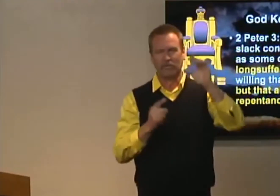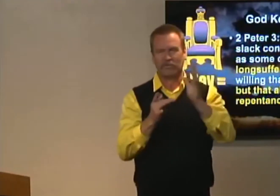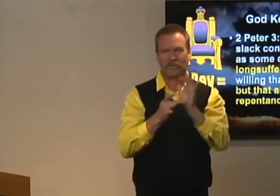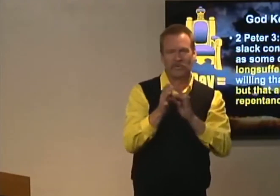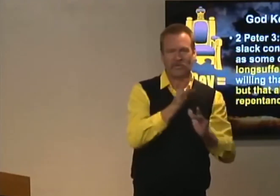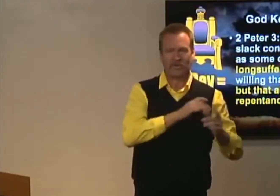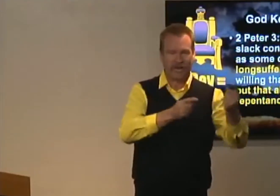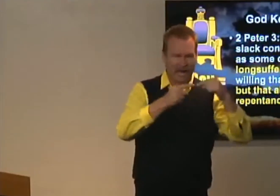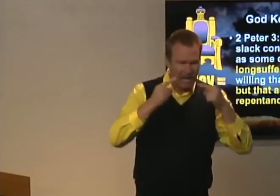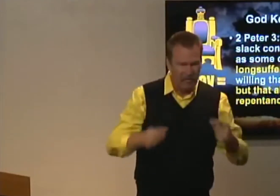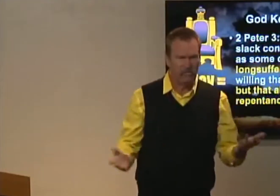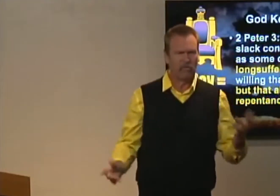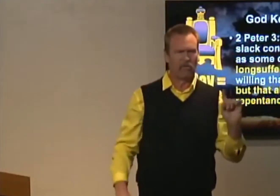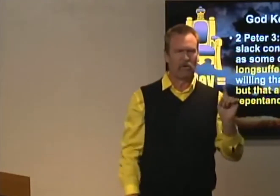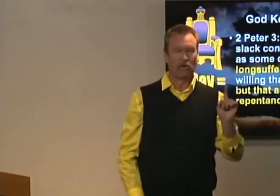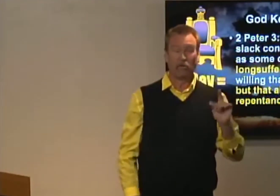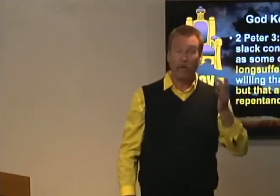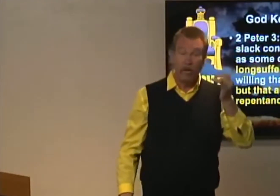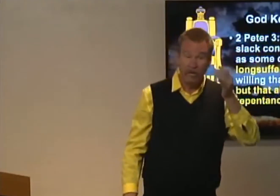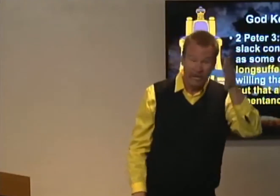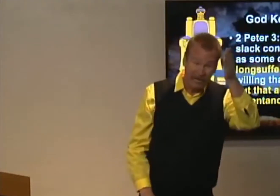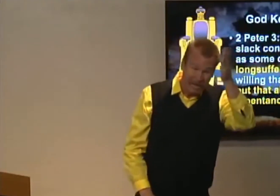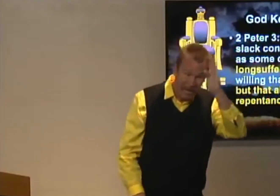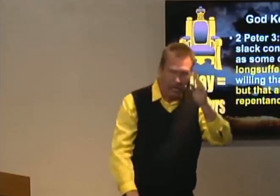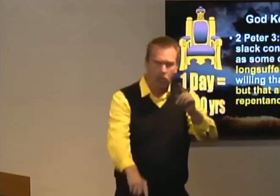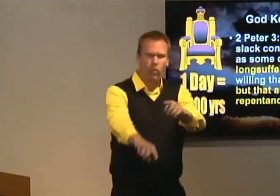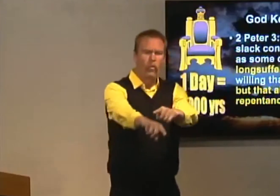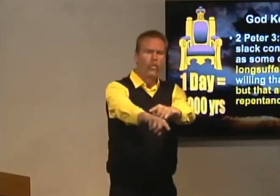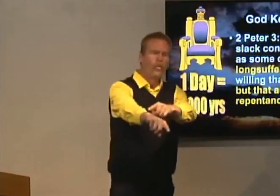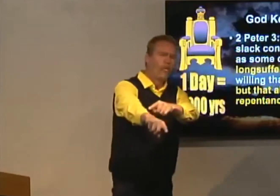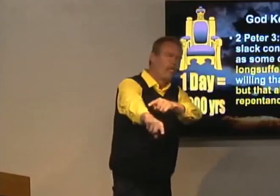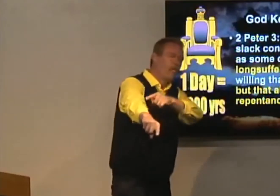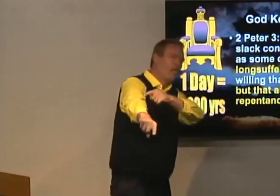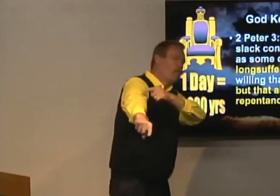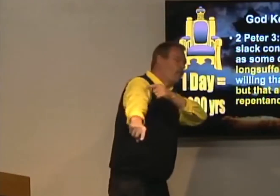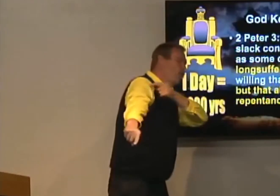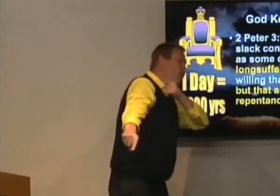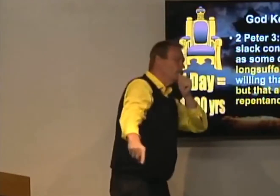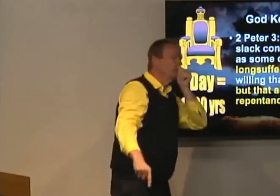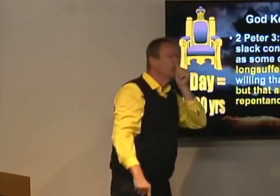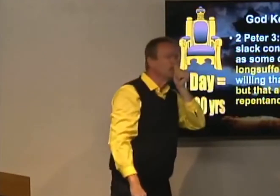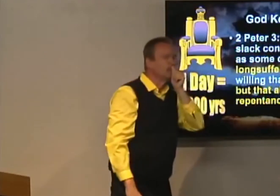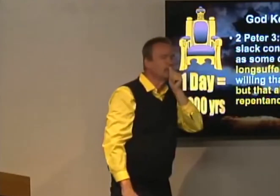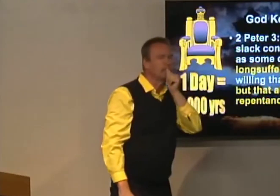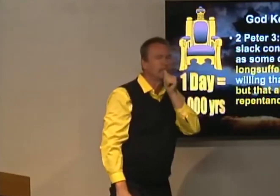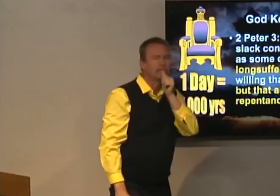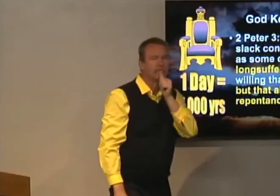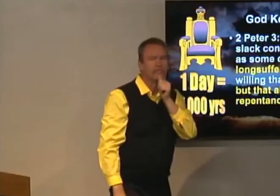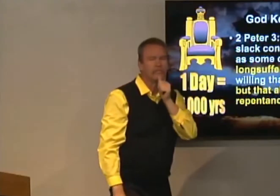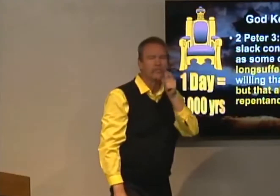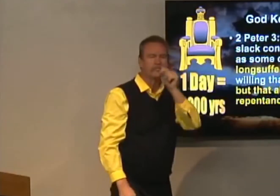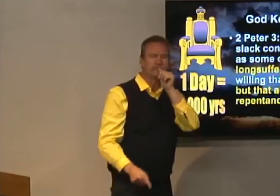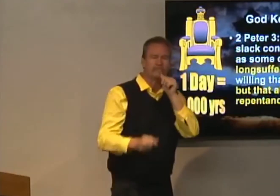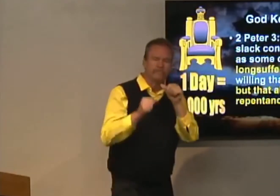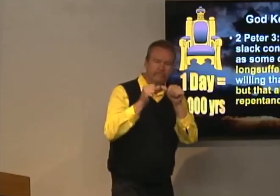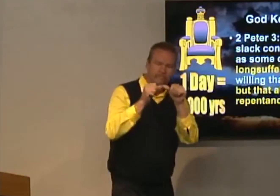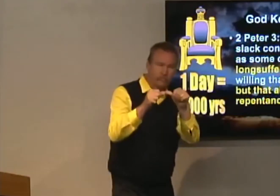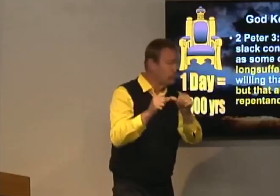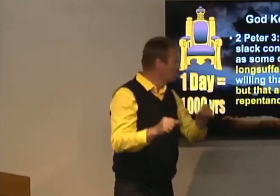questions. People are preaching, where's Christ's return? But this verse, God is long-suffering toward us.